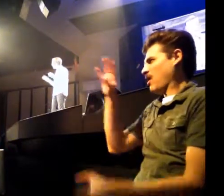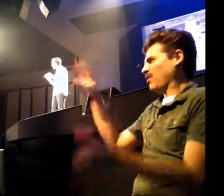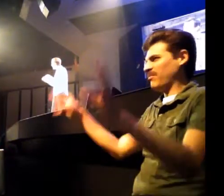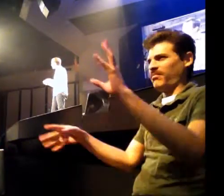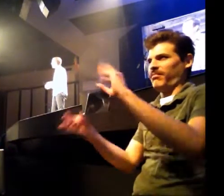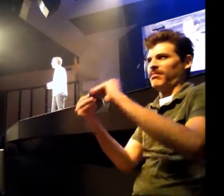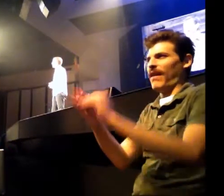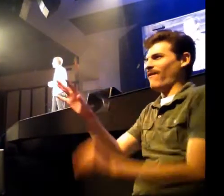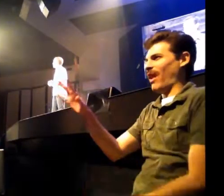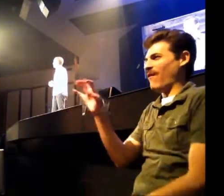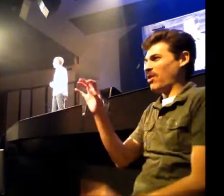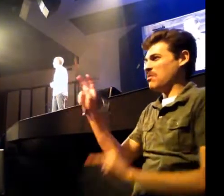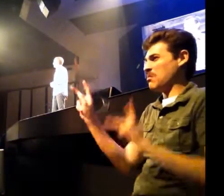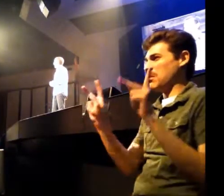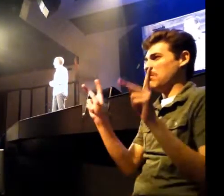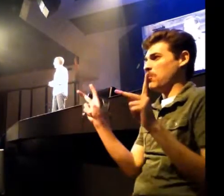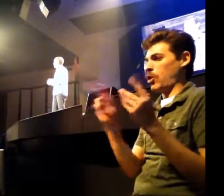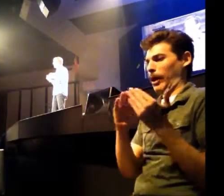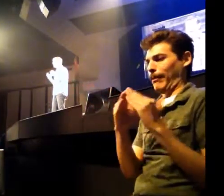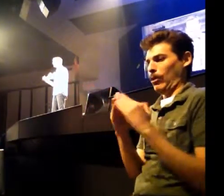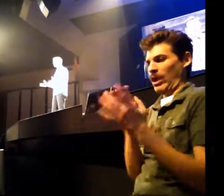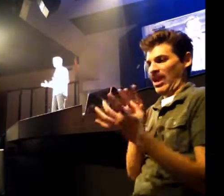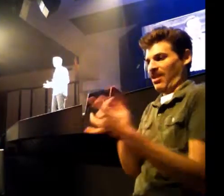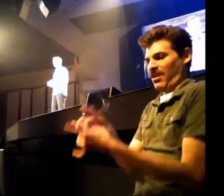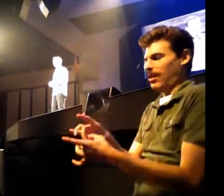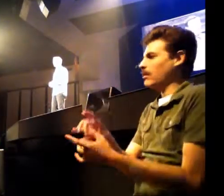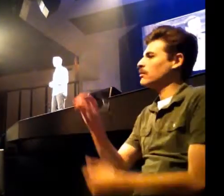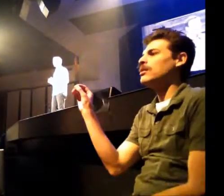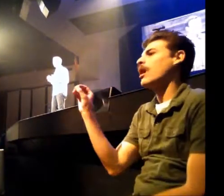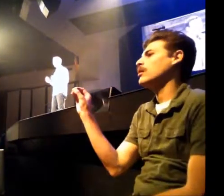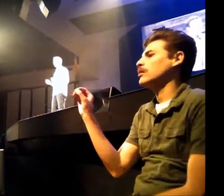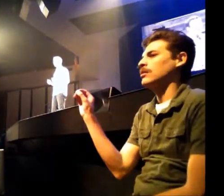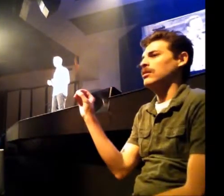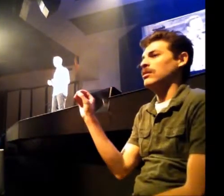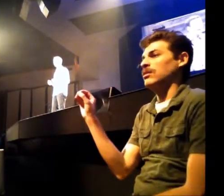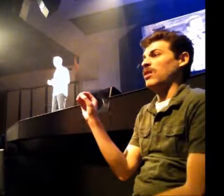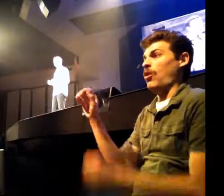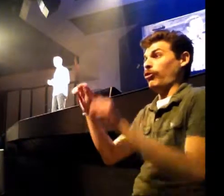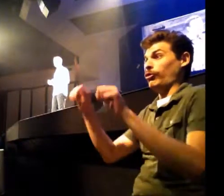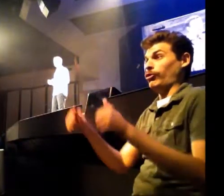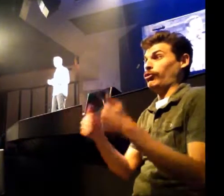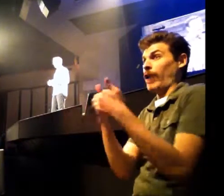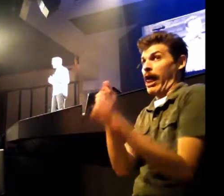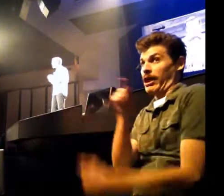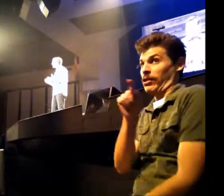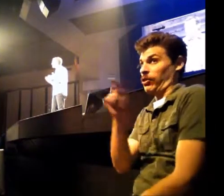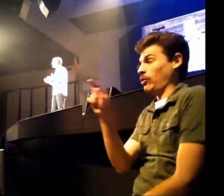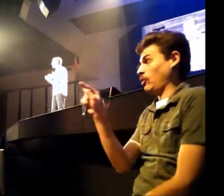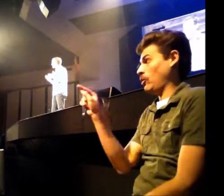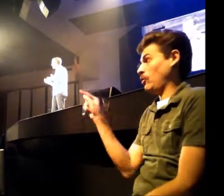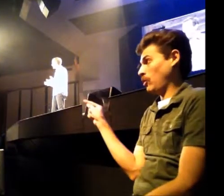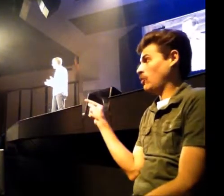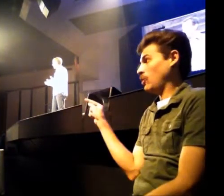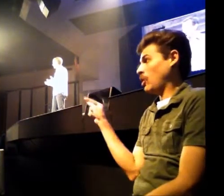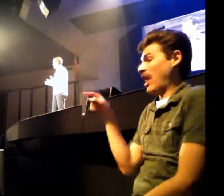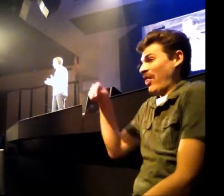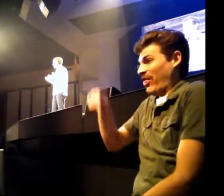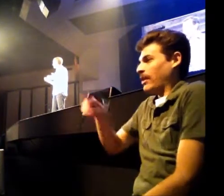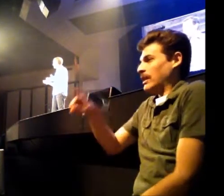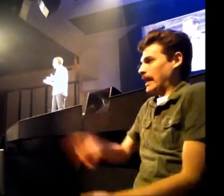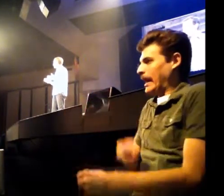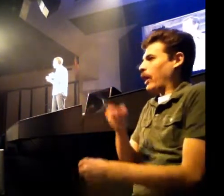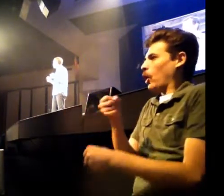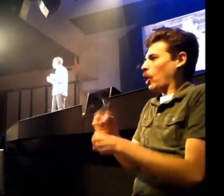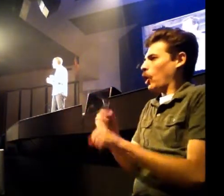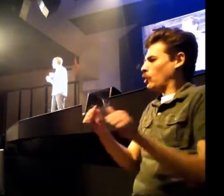room don't have that kind of community. And the challenge that I gave is that if you're part of those 500, make this year